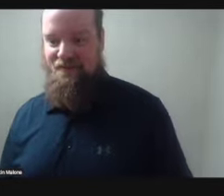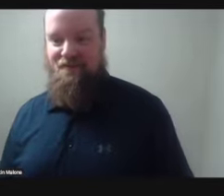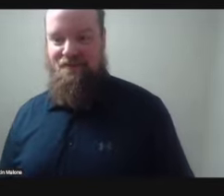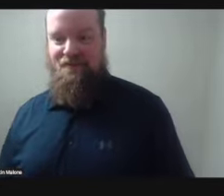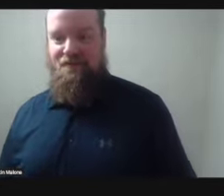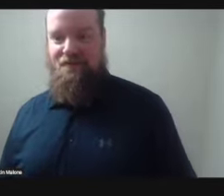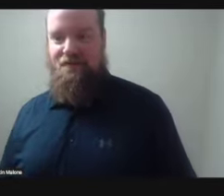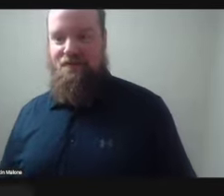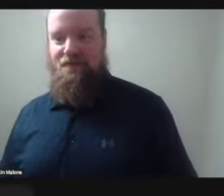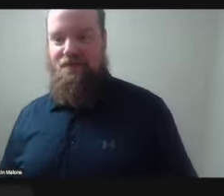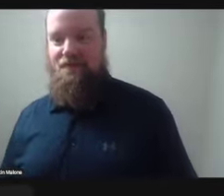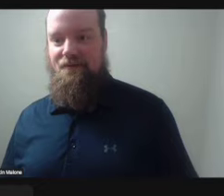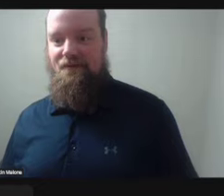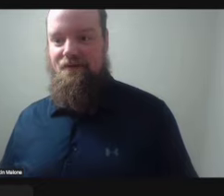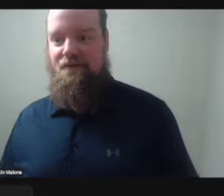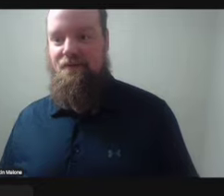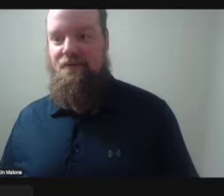we're going.